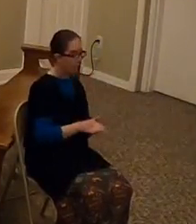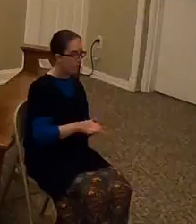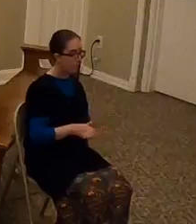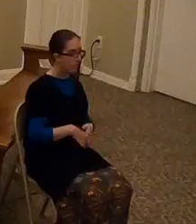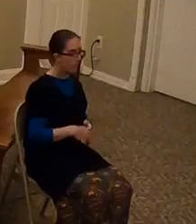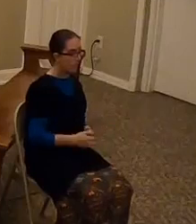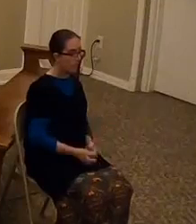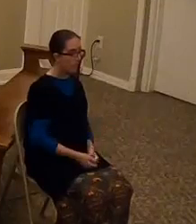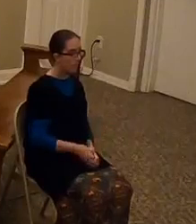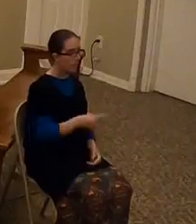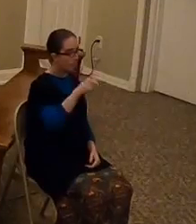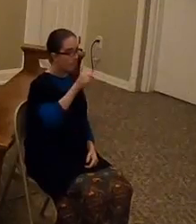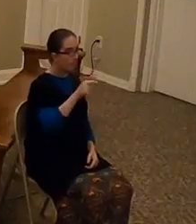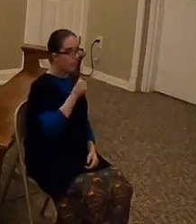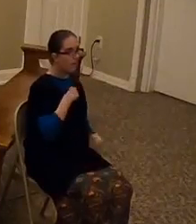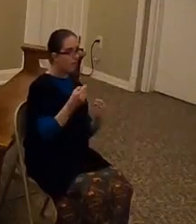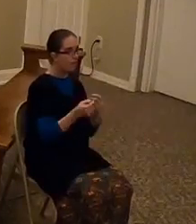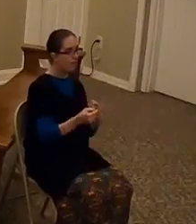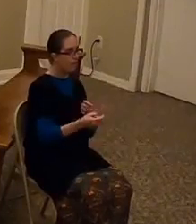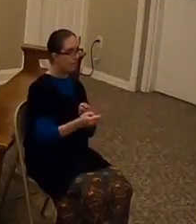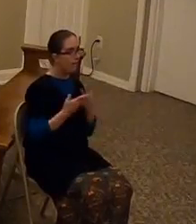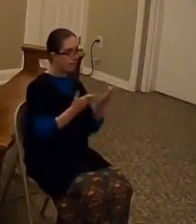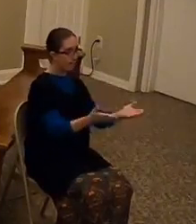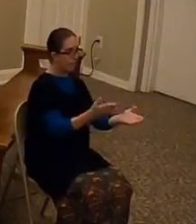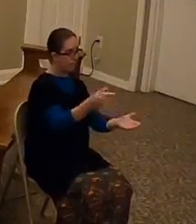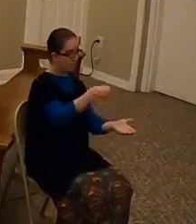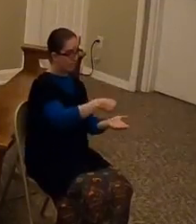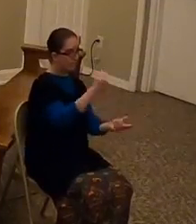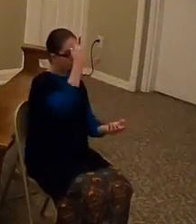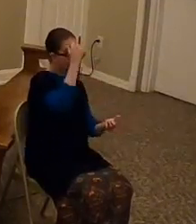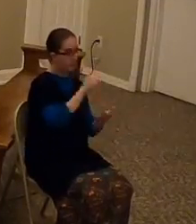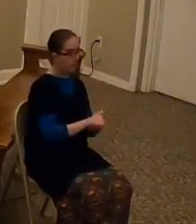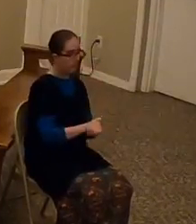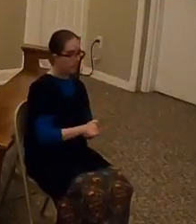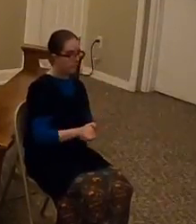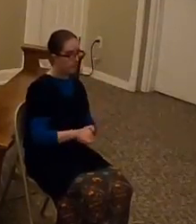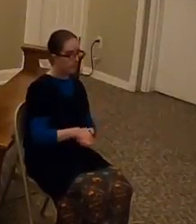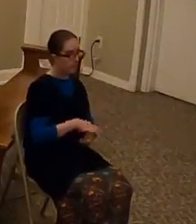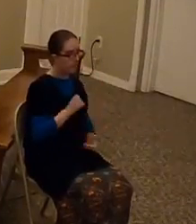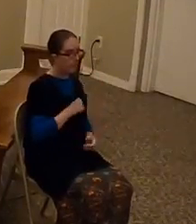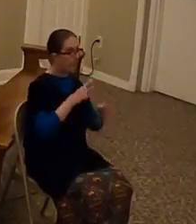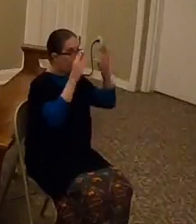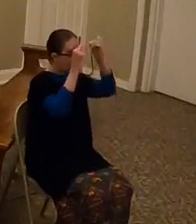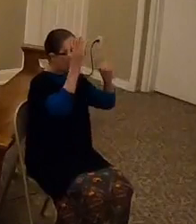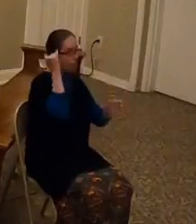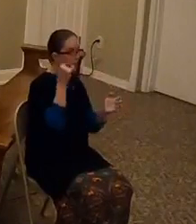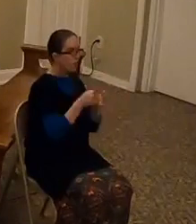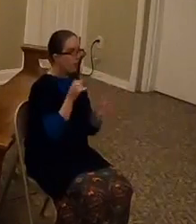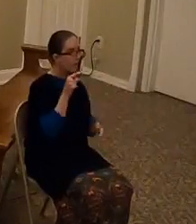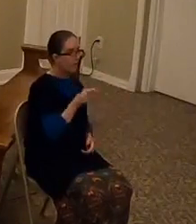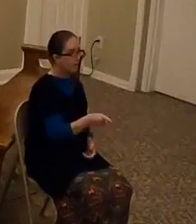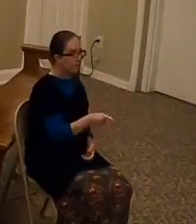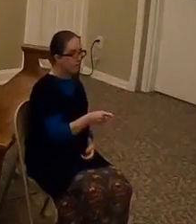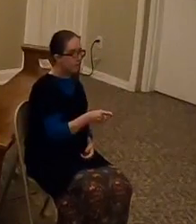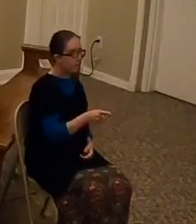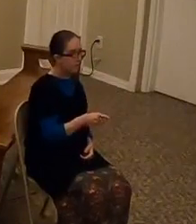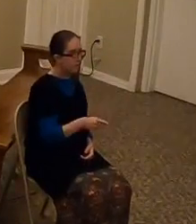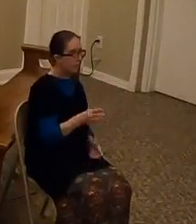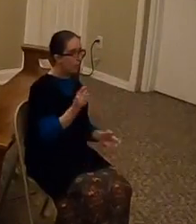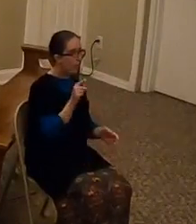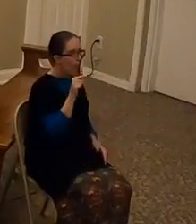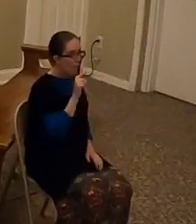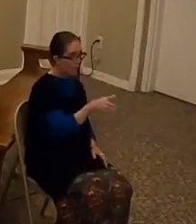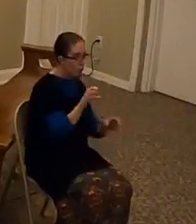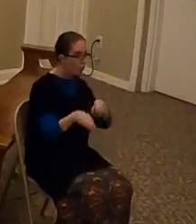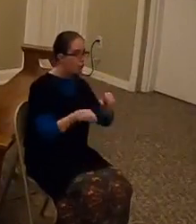delivered to you. Now, Paul said, I delivered you this doctrine. I taught it to you. Now, what